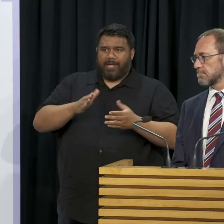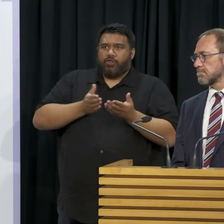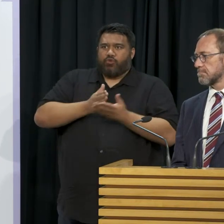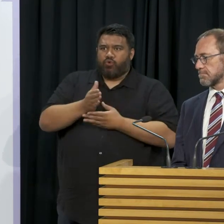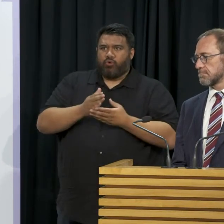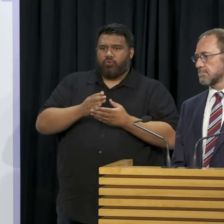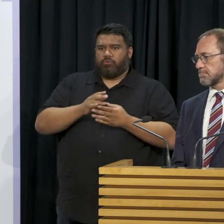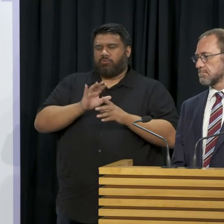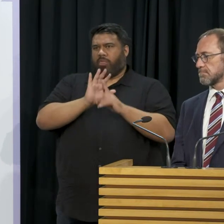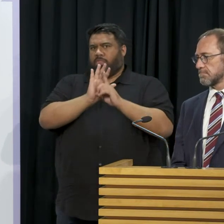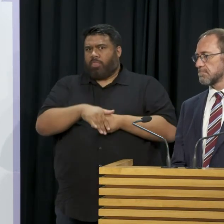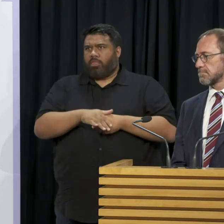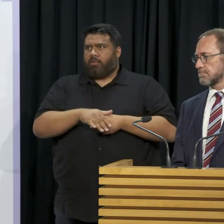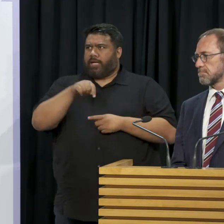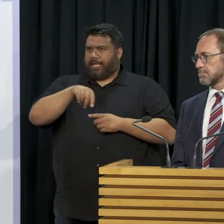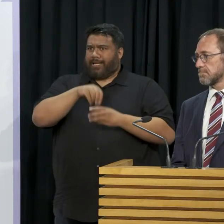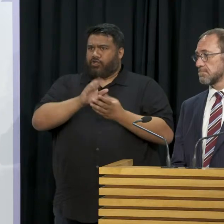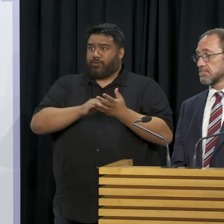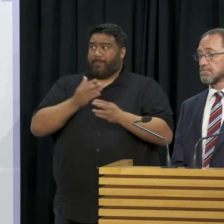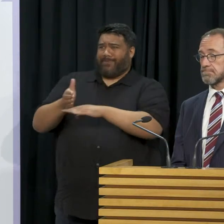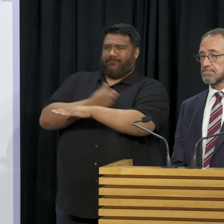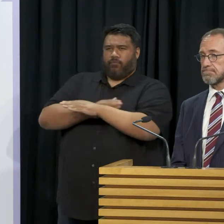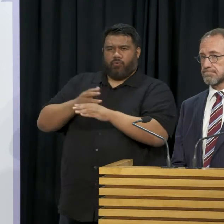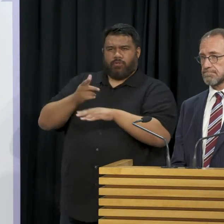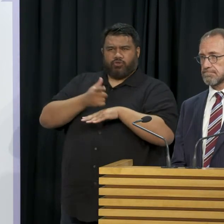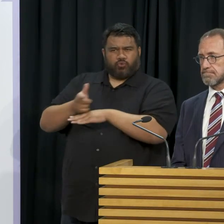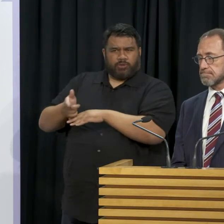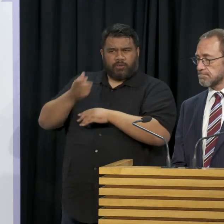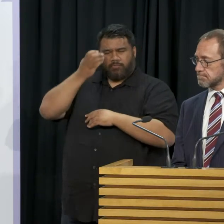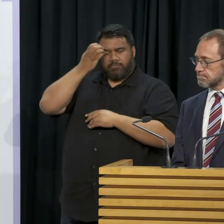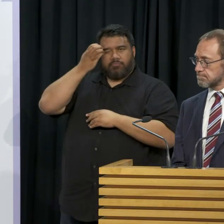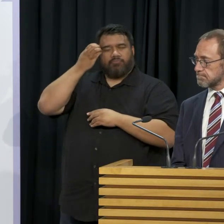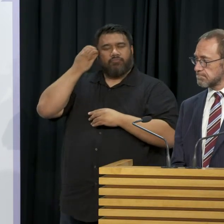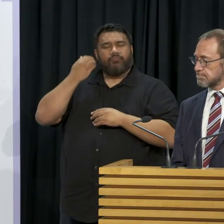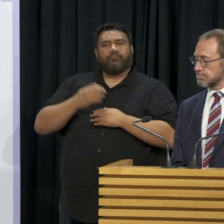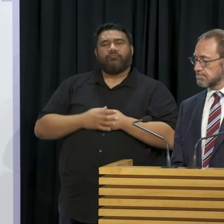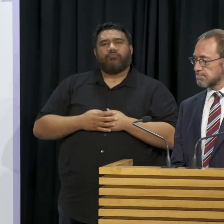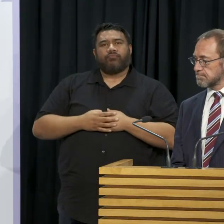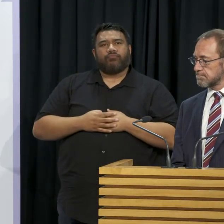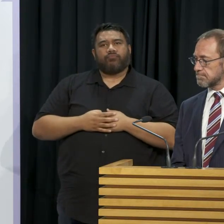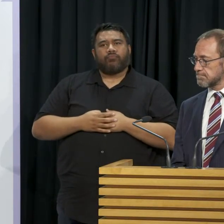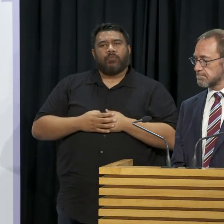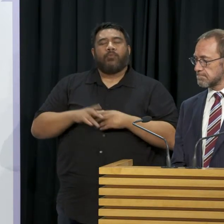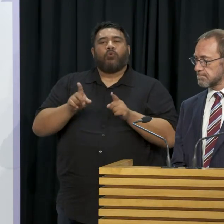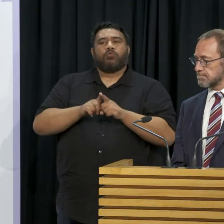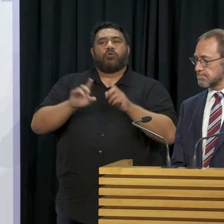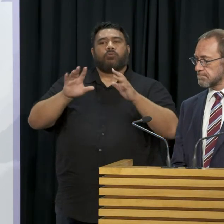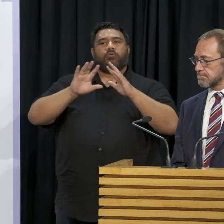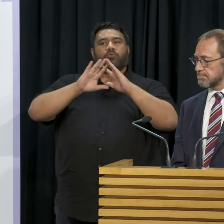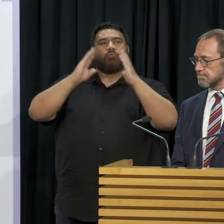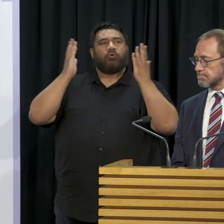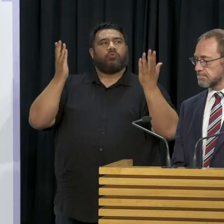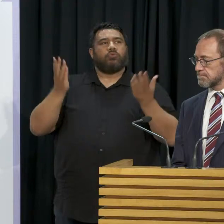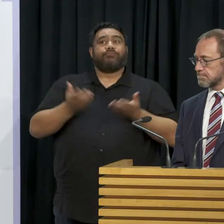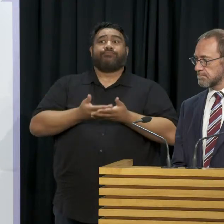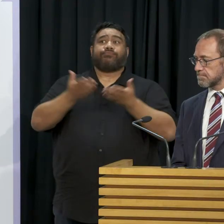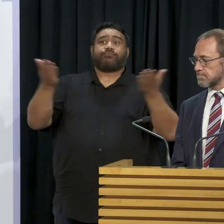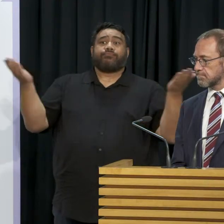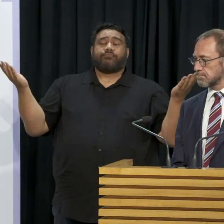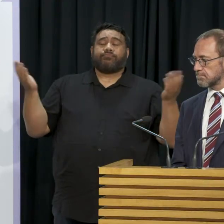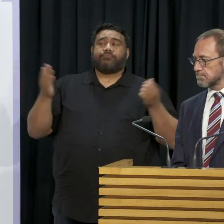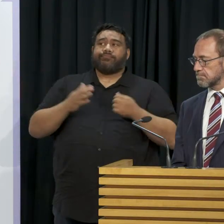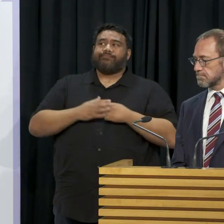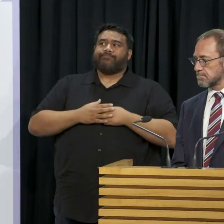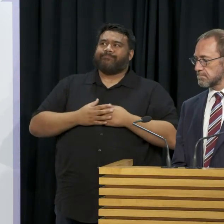before that attack here in their own communities. But I would say that actually globally, there are no boundaries